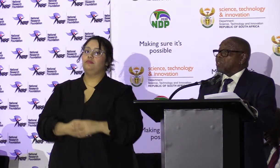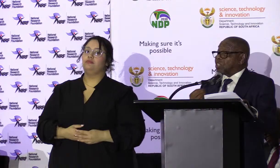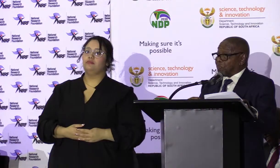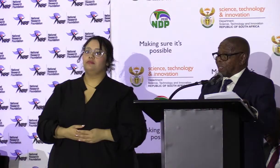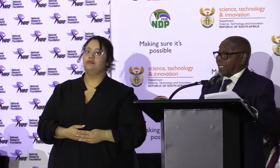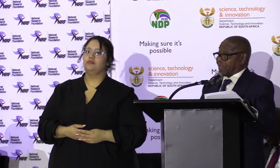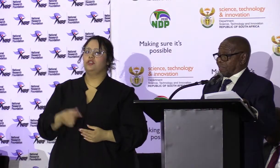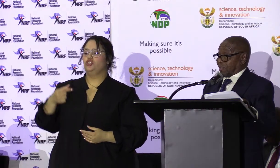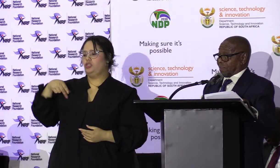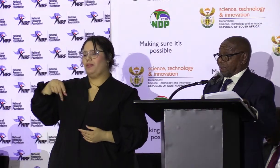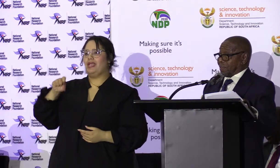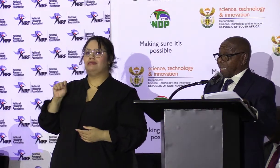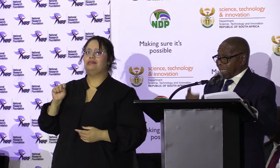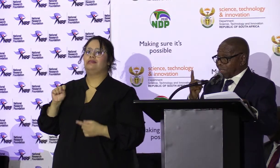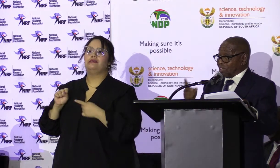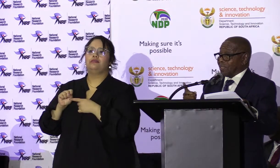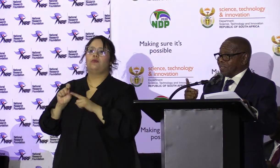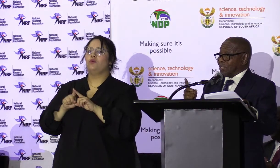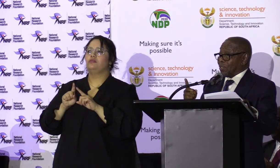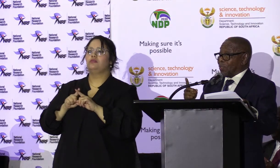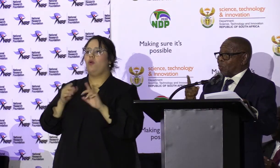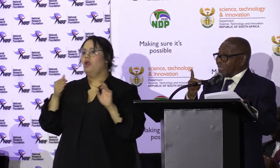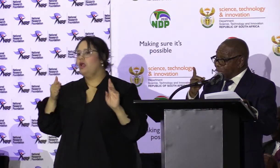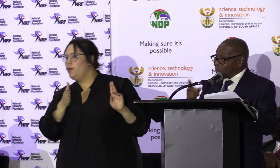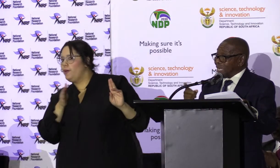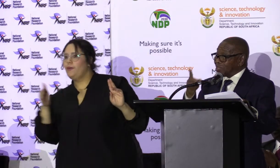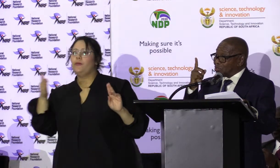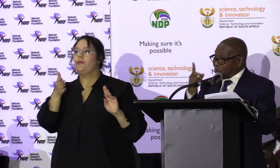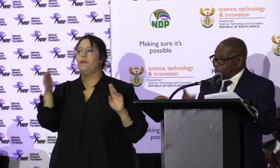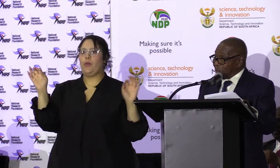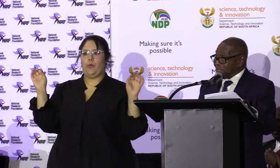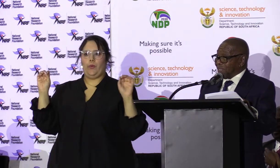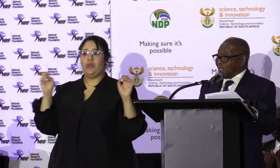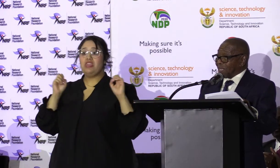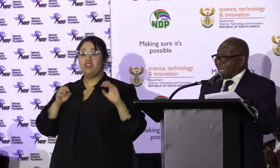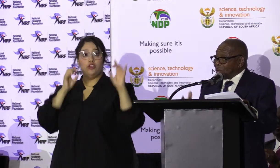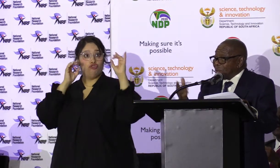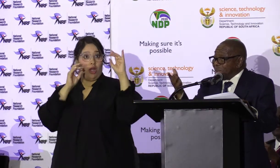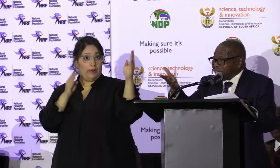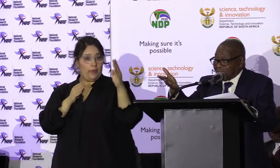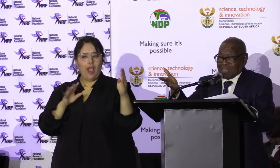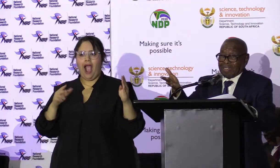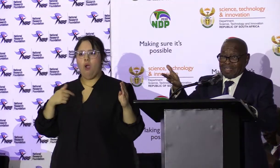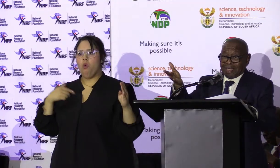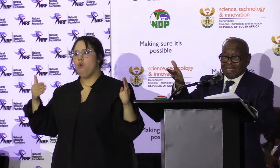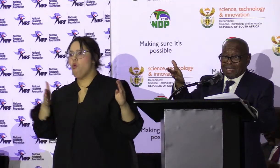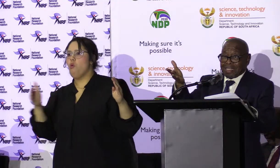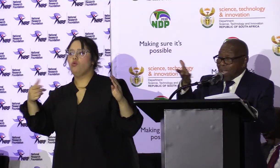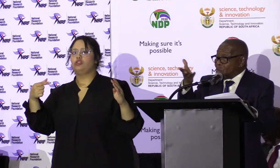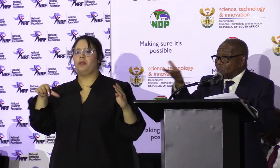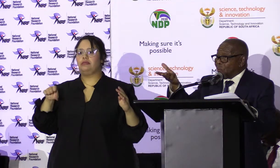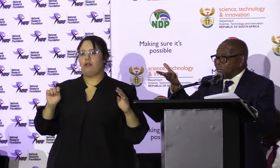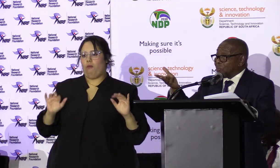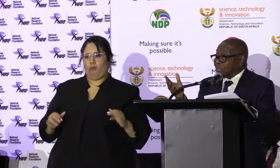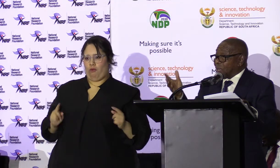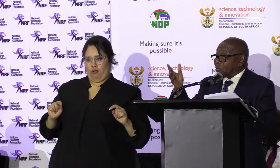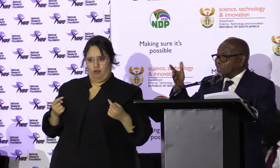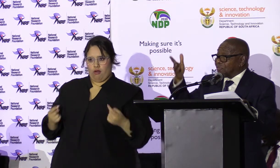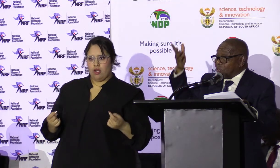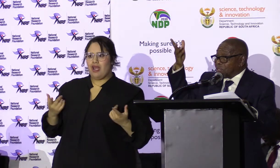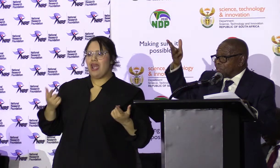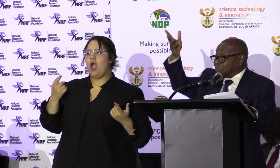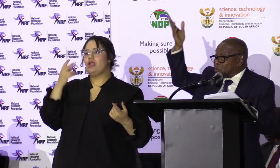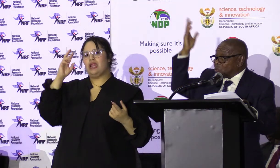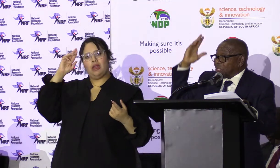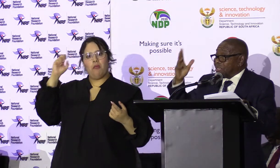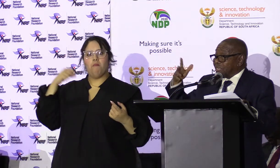there would be no GPS directions without astronomy. Can you imagine? Now going without